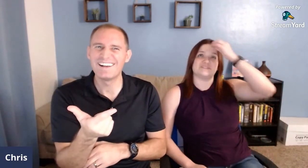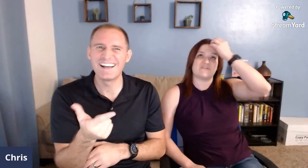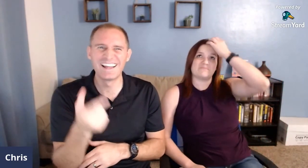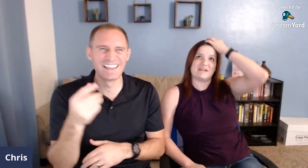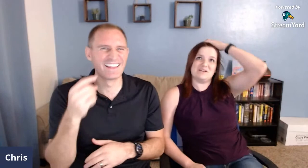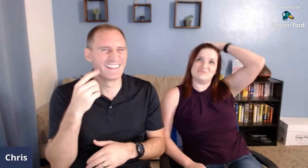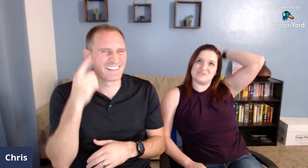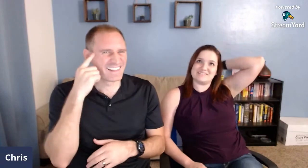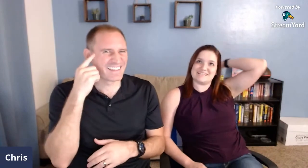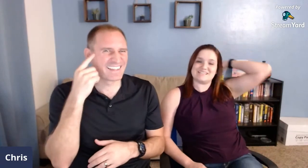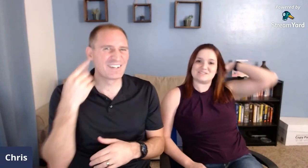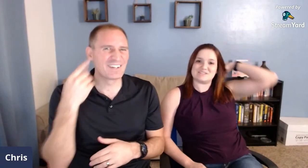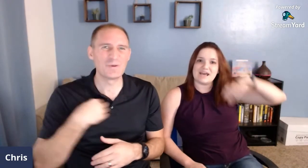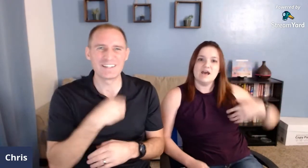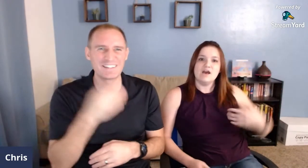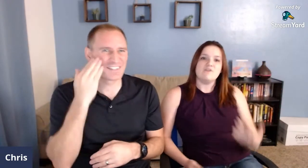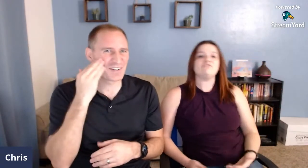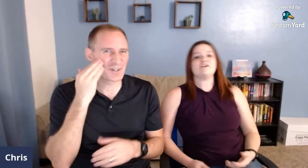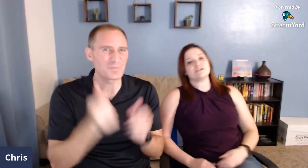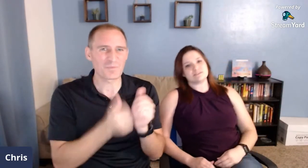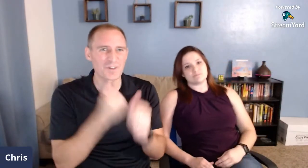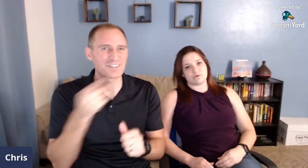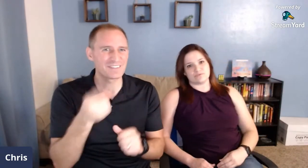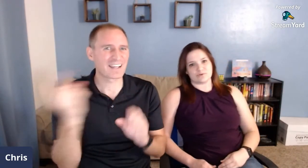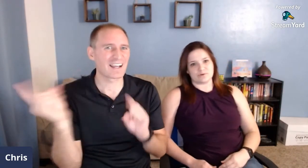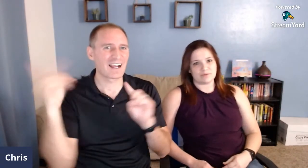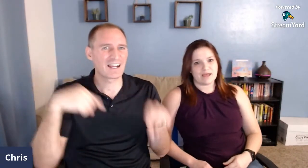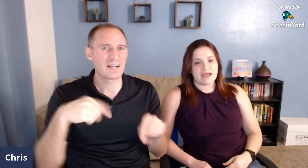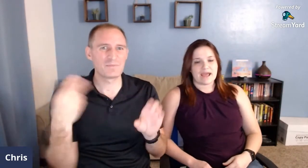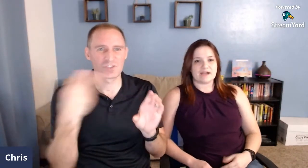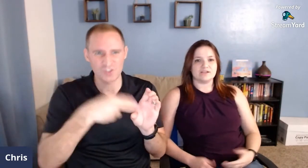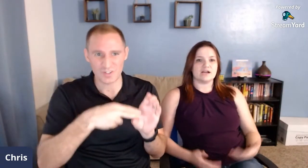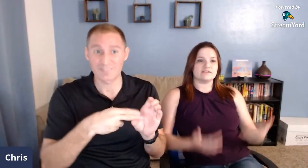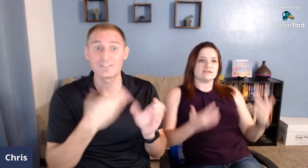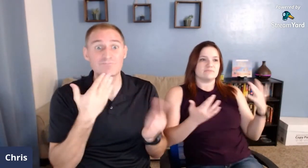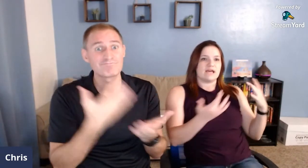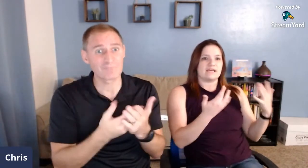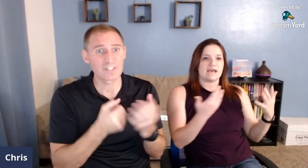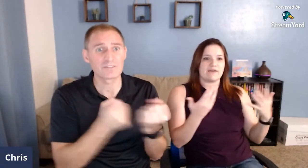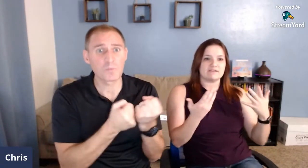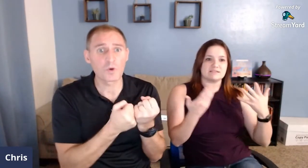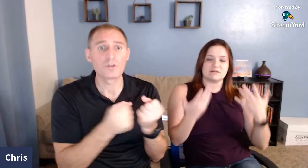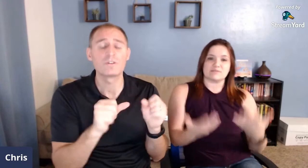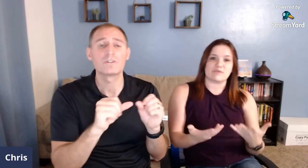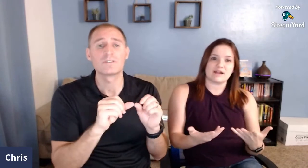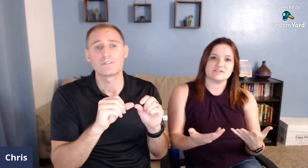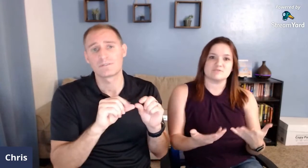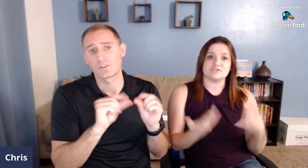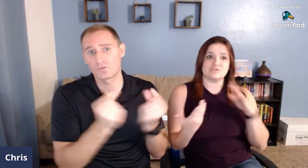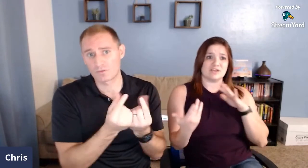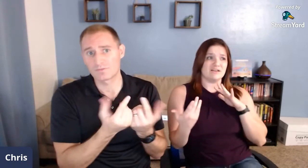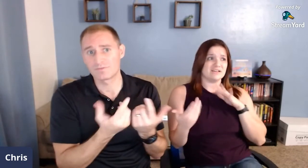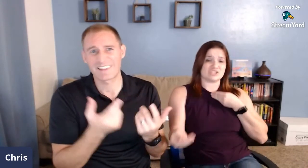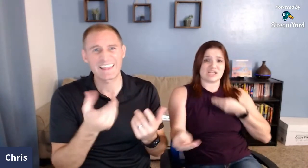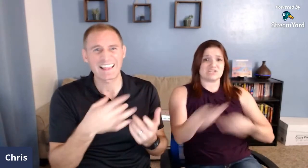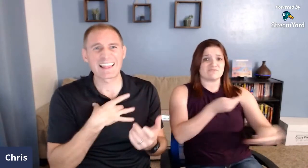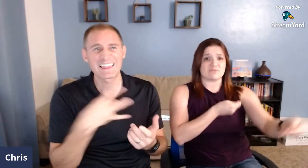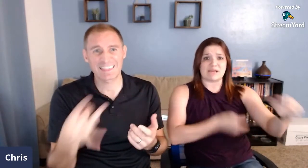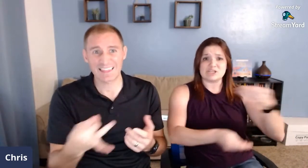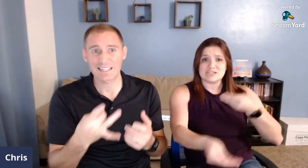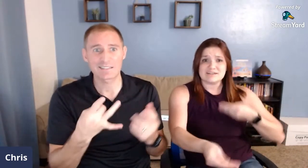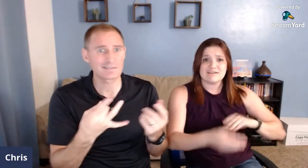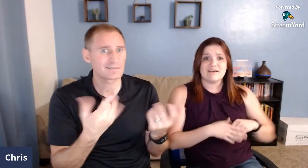we know almost everybody who joins in. So yeah, very supportive group. And a lot of them like having somebody to practice with. So they'll